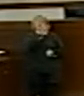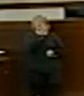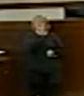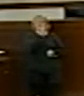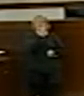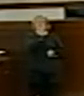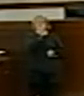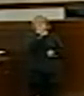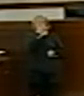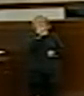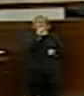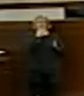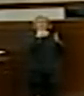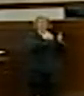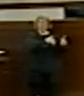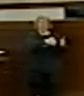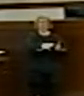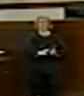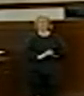(3712) Main Street.